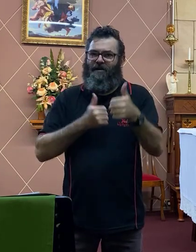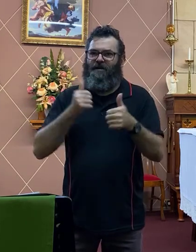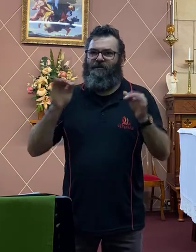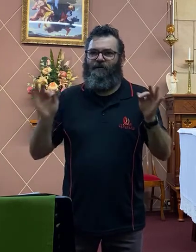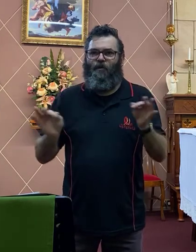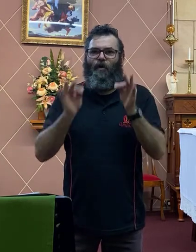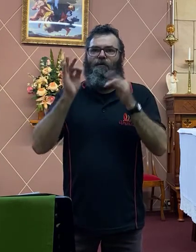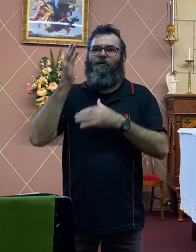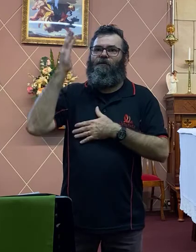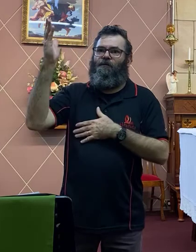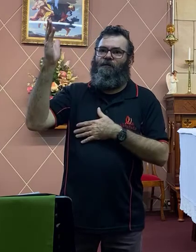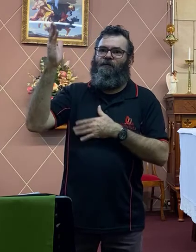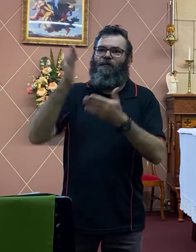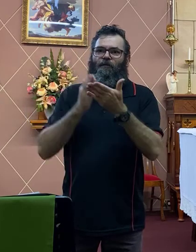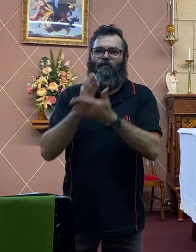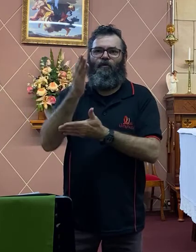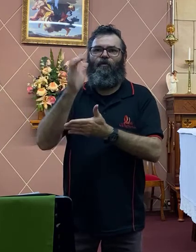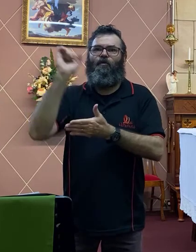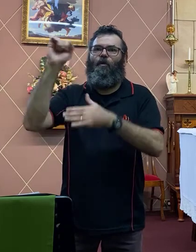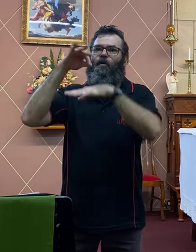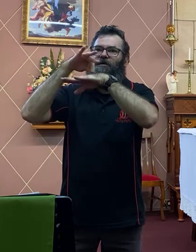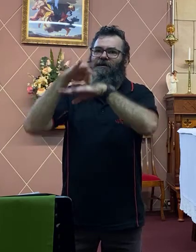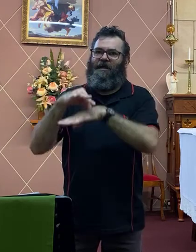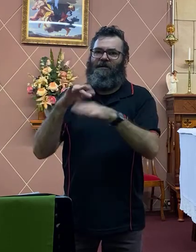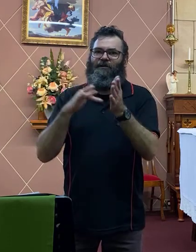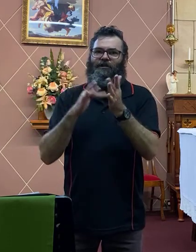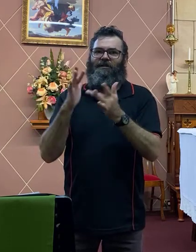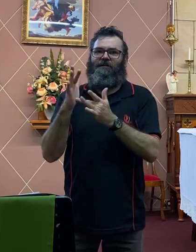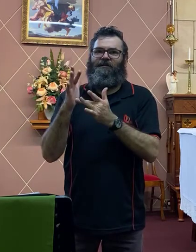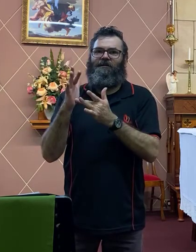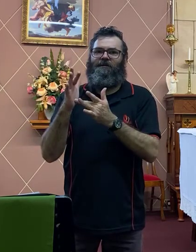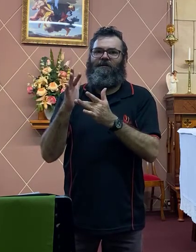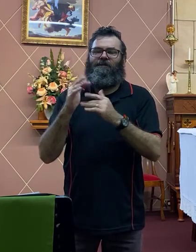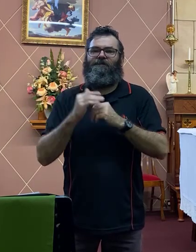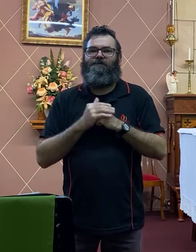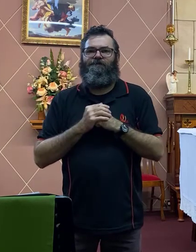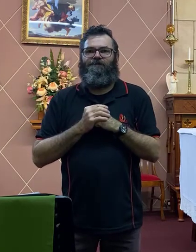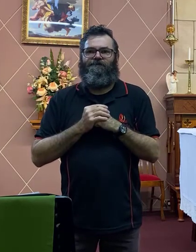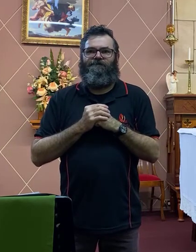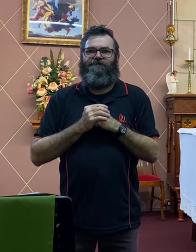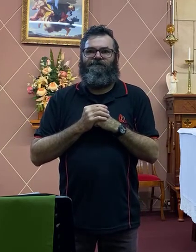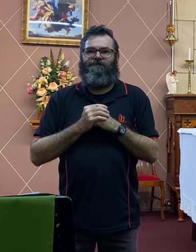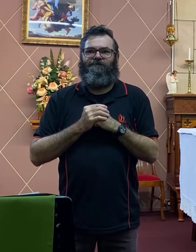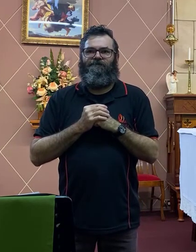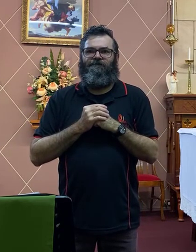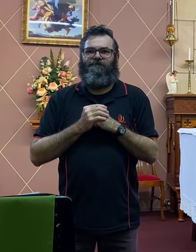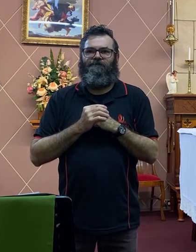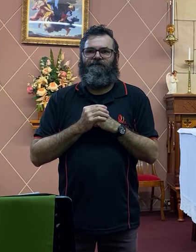Son, Jesus Christ.